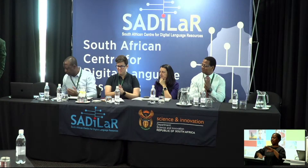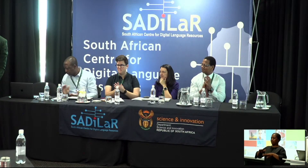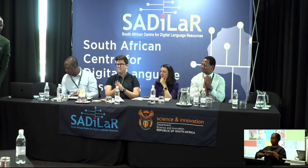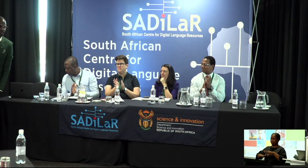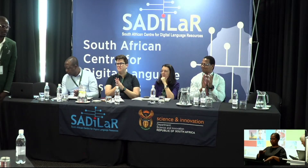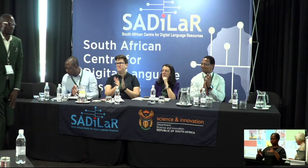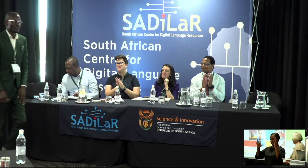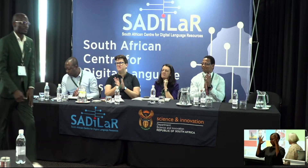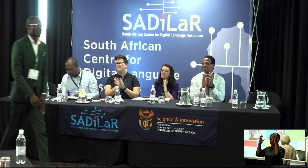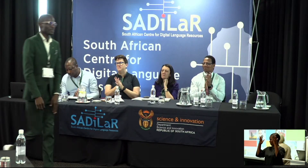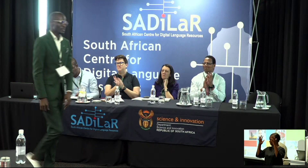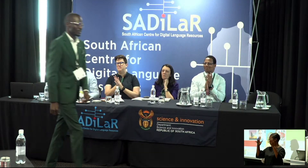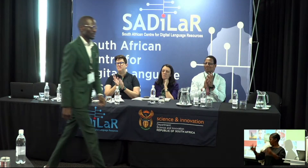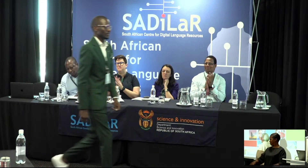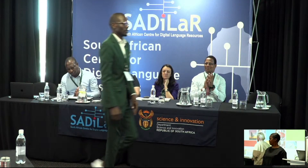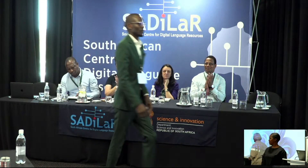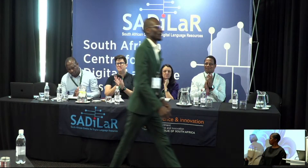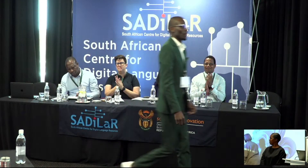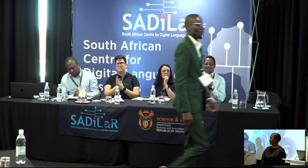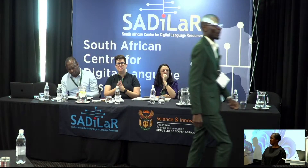Please, thank you.